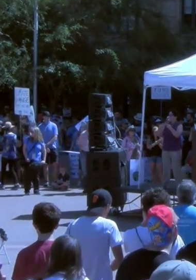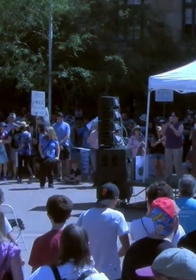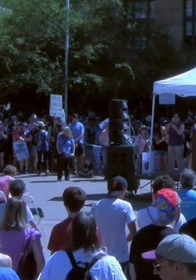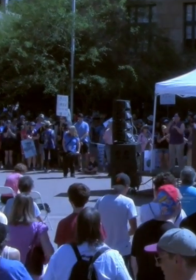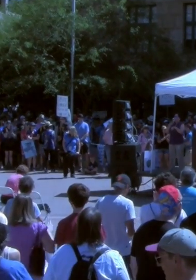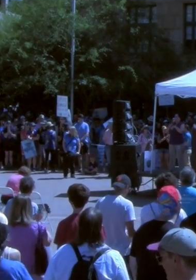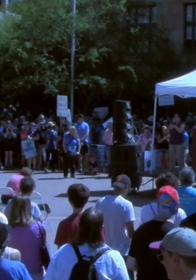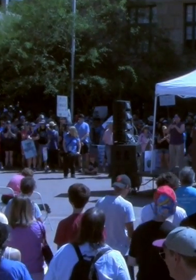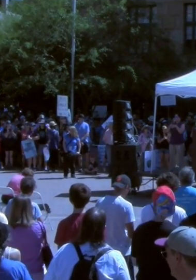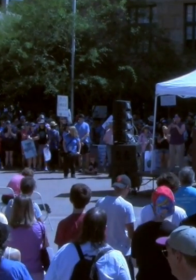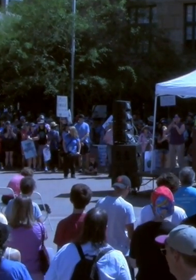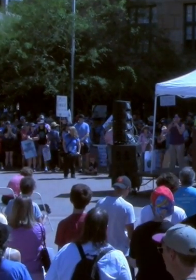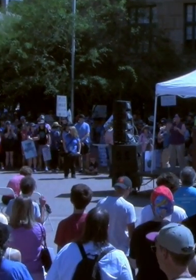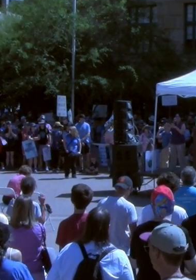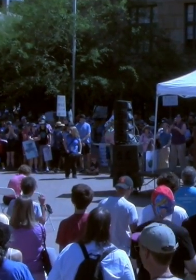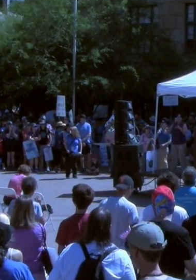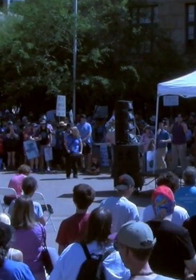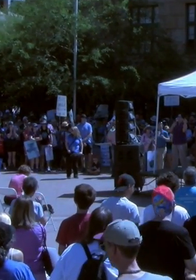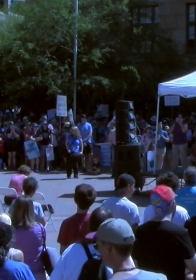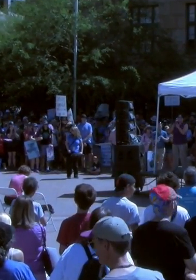in Science.